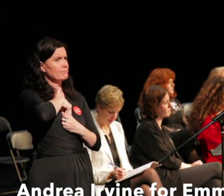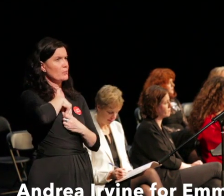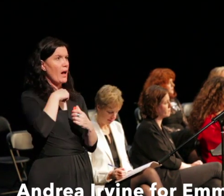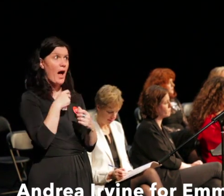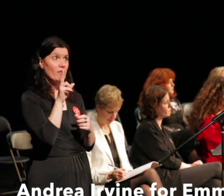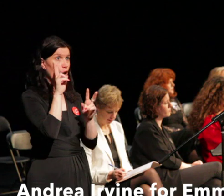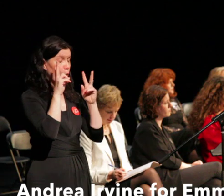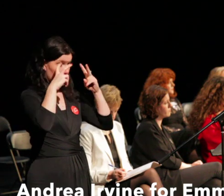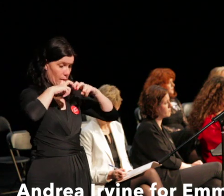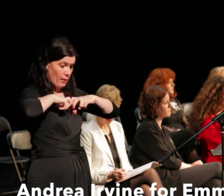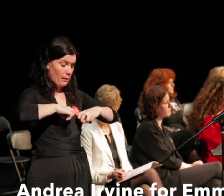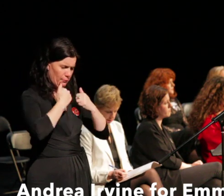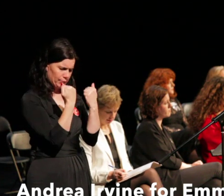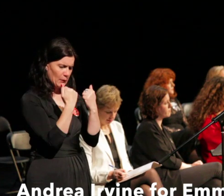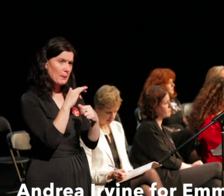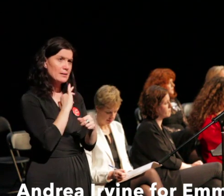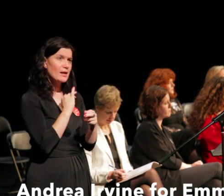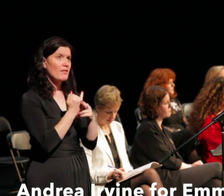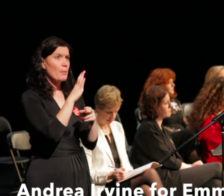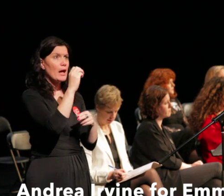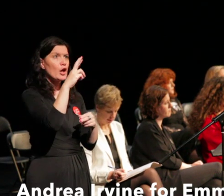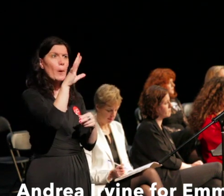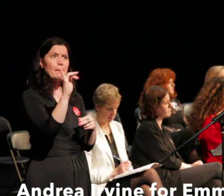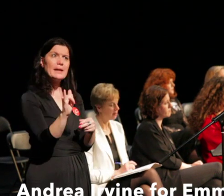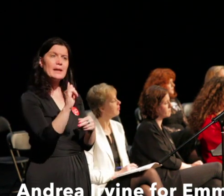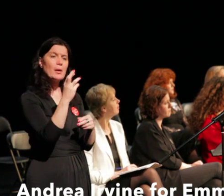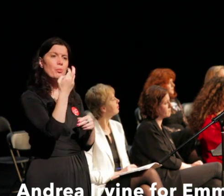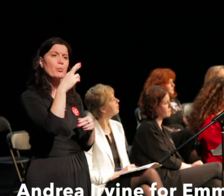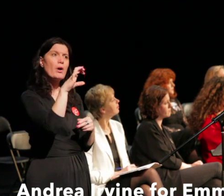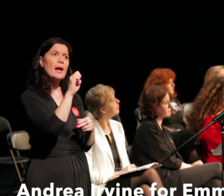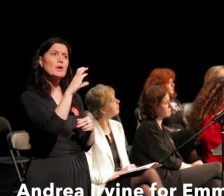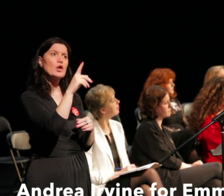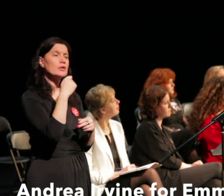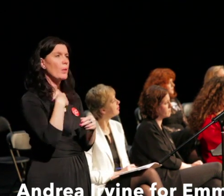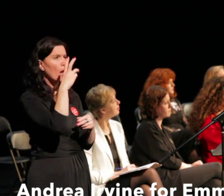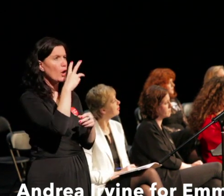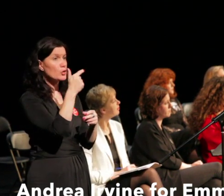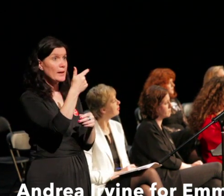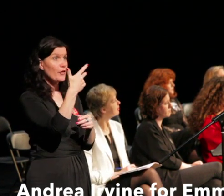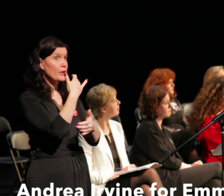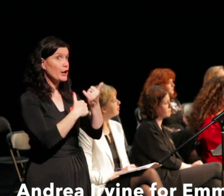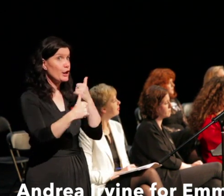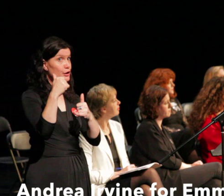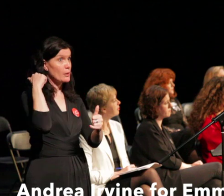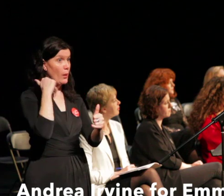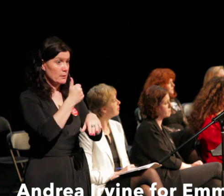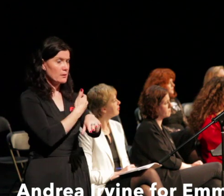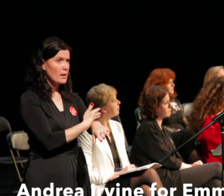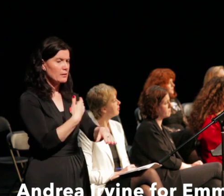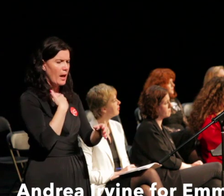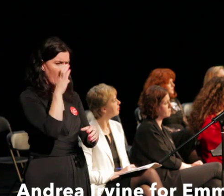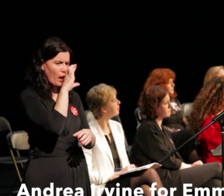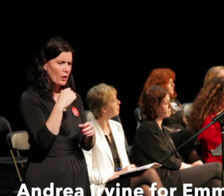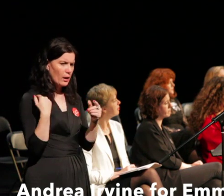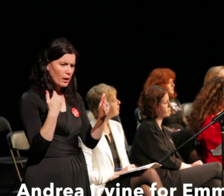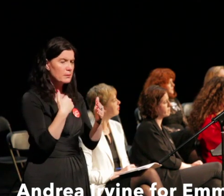I have looked at myself and my company Prime Cut, and when I look back at the 23-year catalogue of our work, I find us